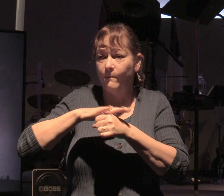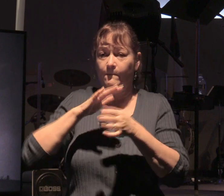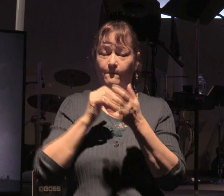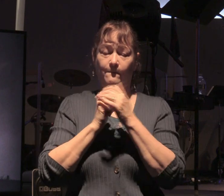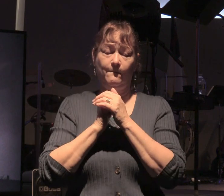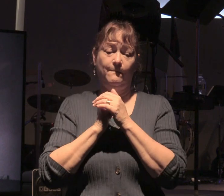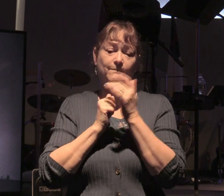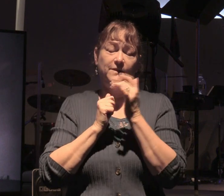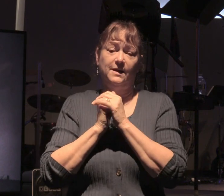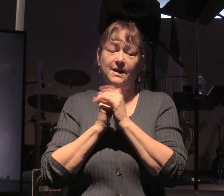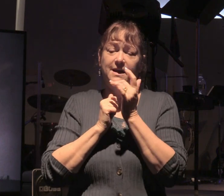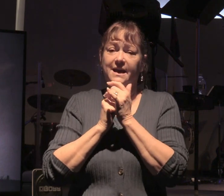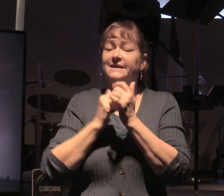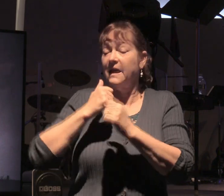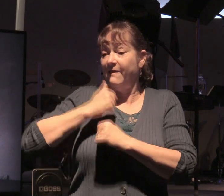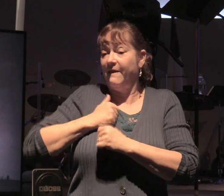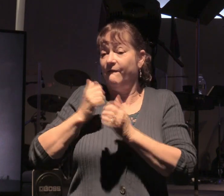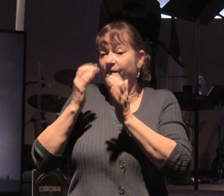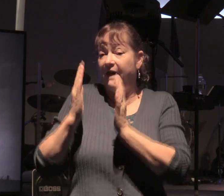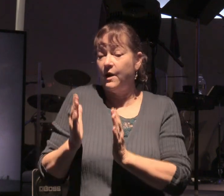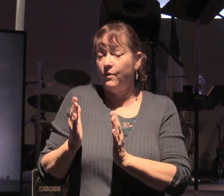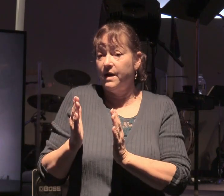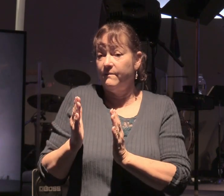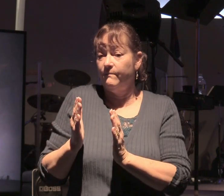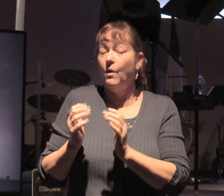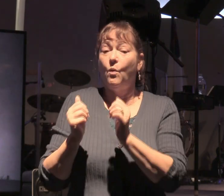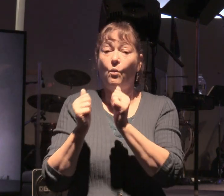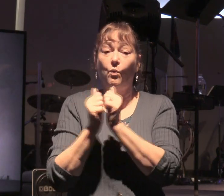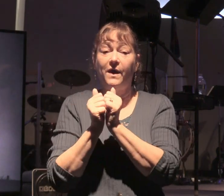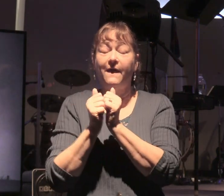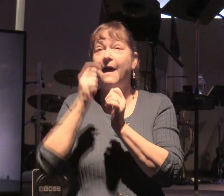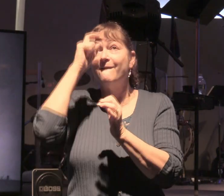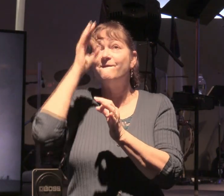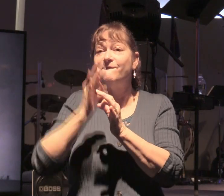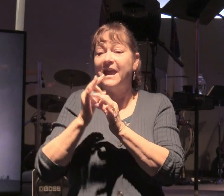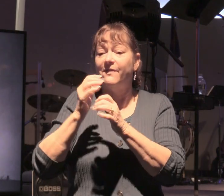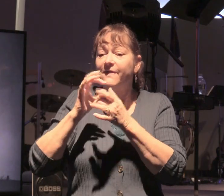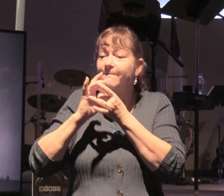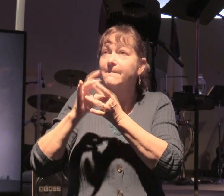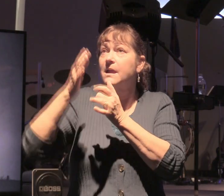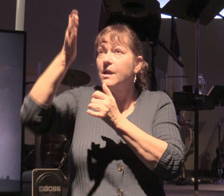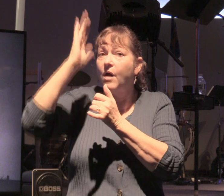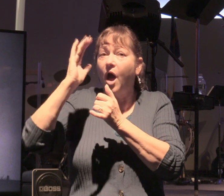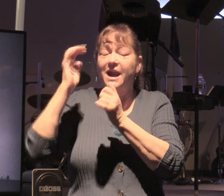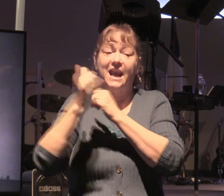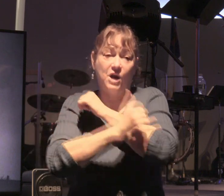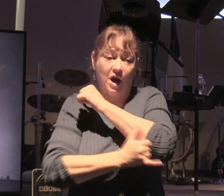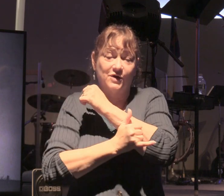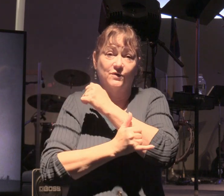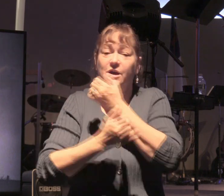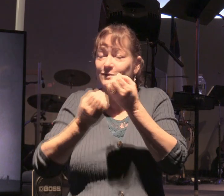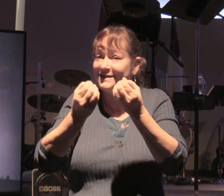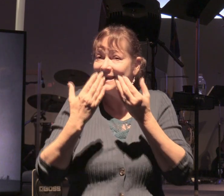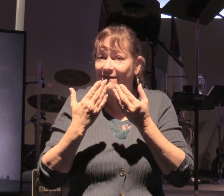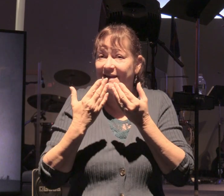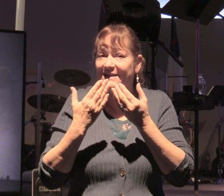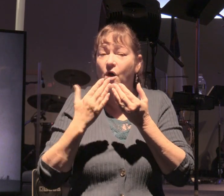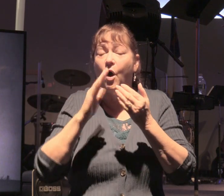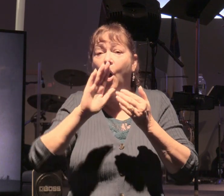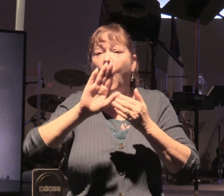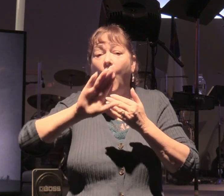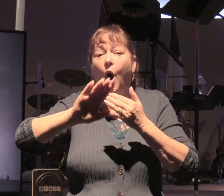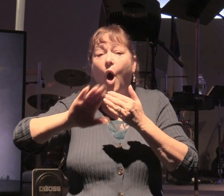flag. It is the veteran with faith in God and country who has given us